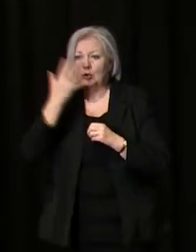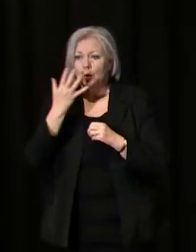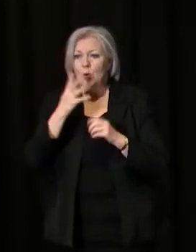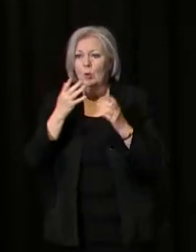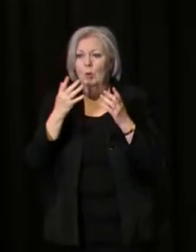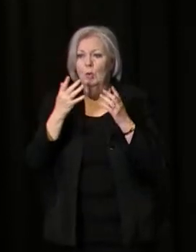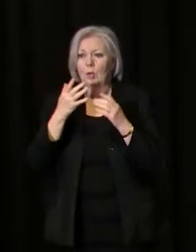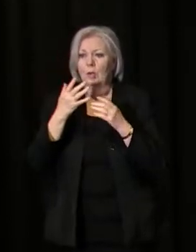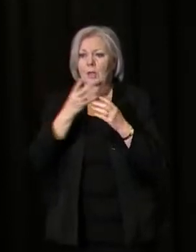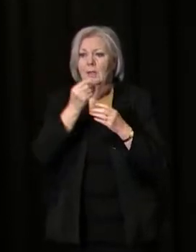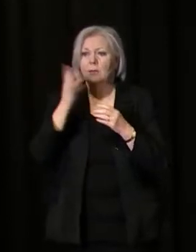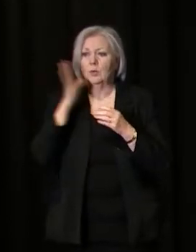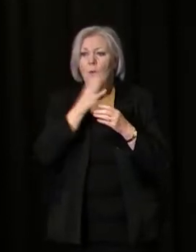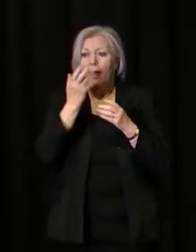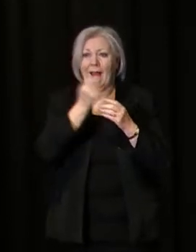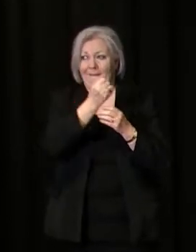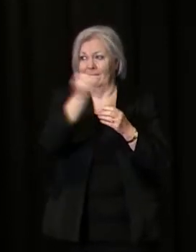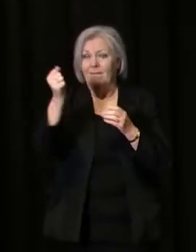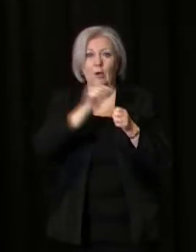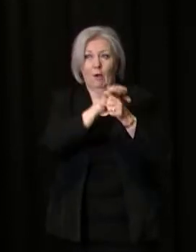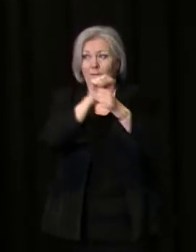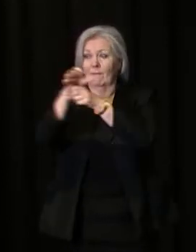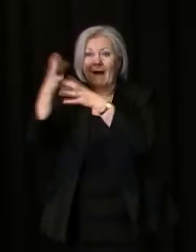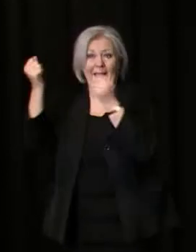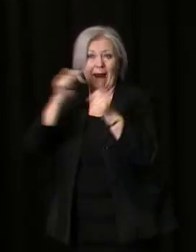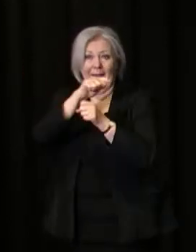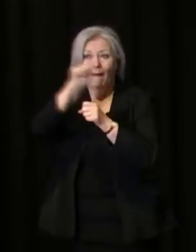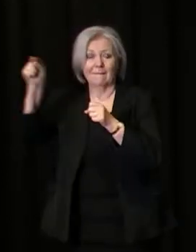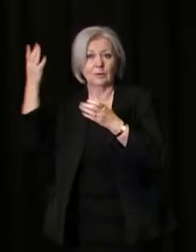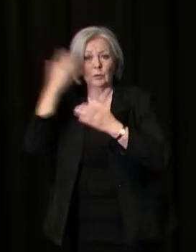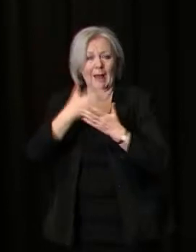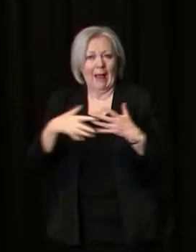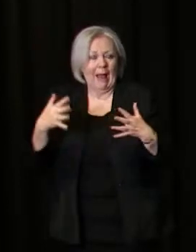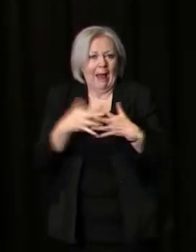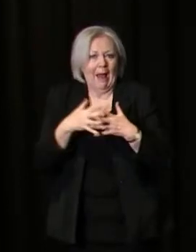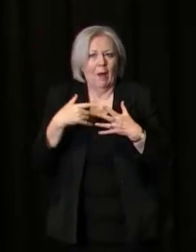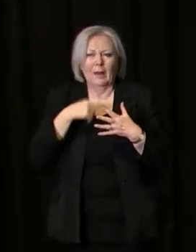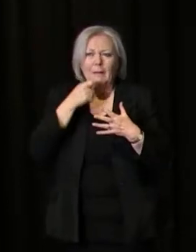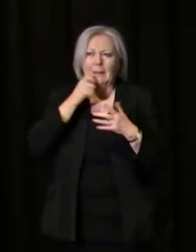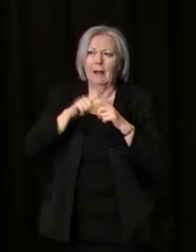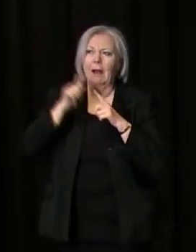How do we try and, as we're trying to get back to normal, how do we keep the schools